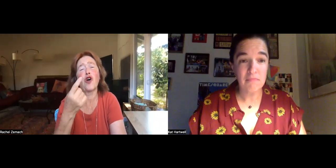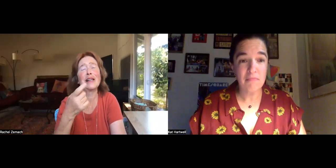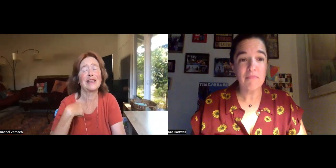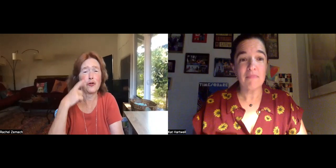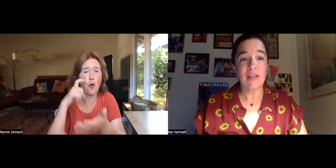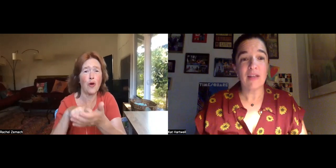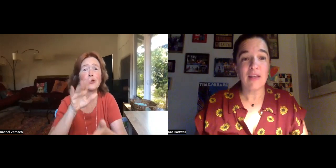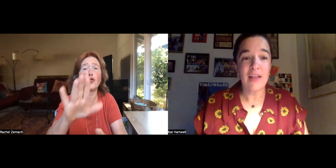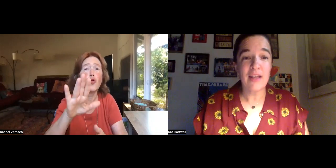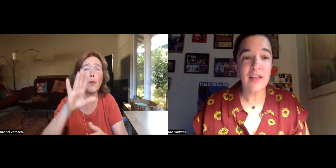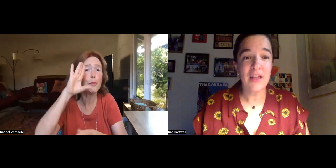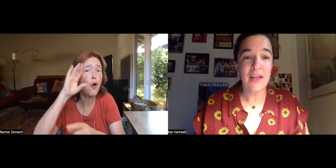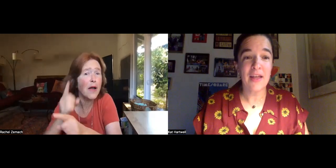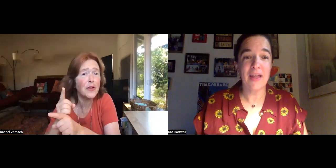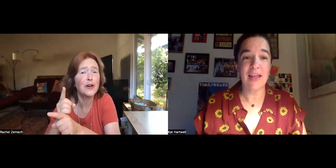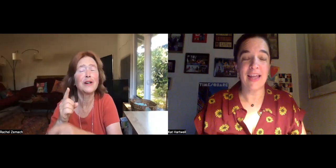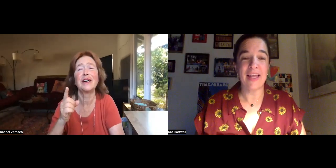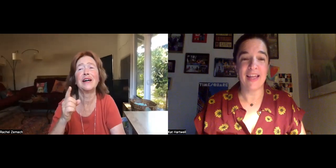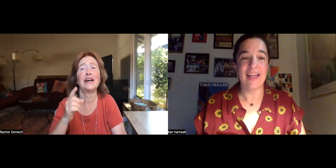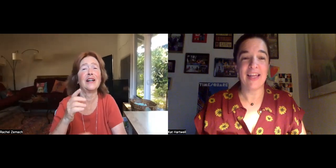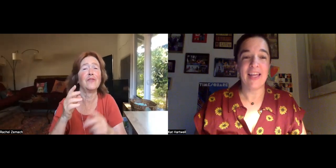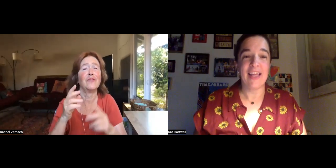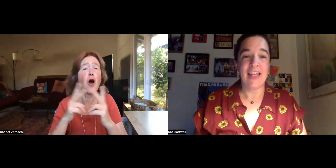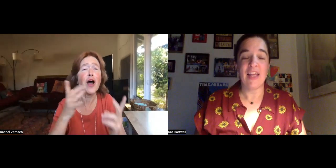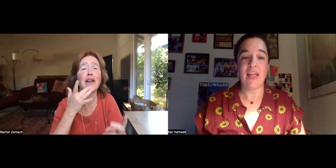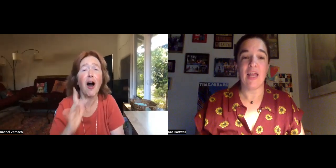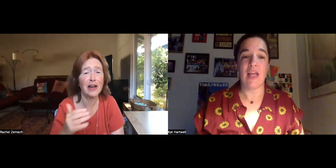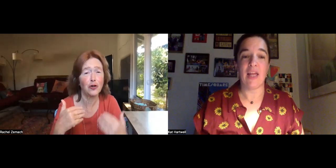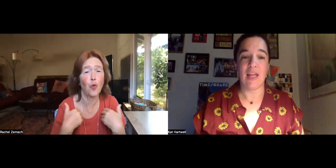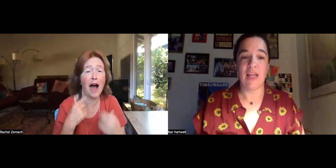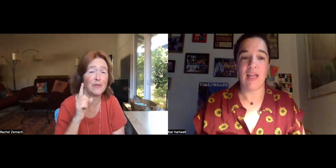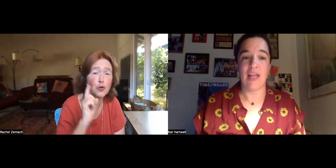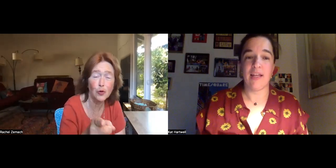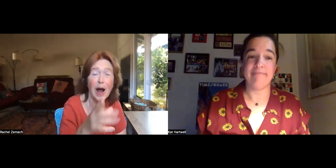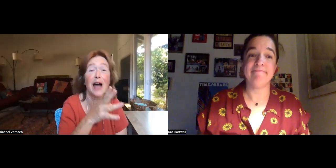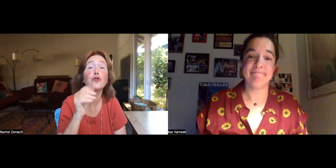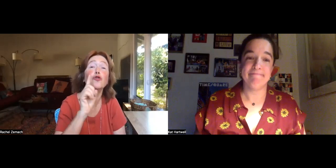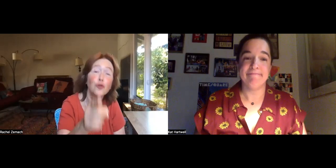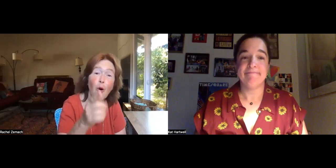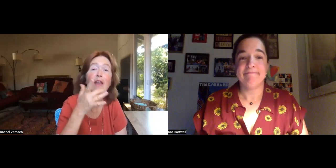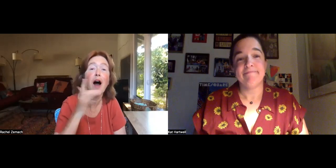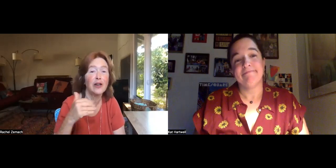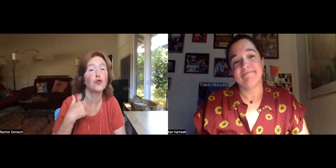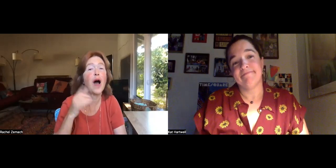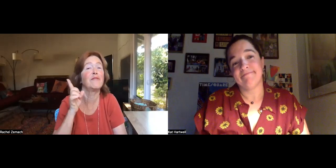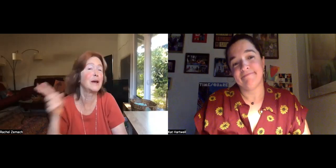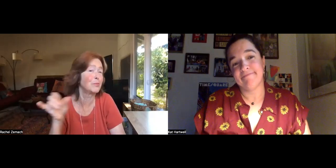Trust. Good as you, a brother. Very lucky to have you, and you are lucky to have him